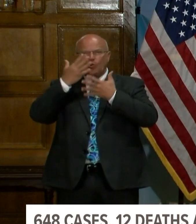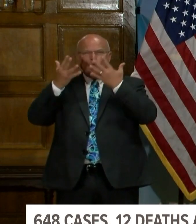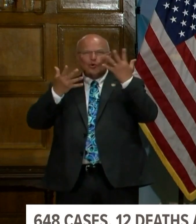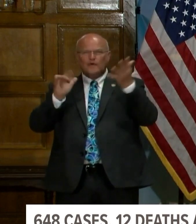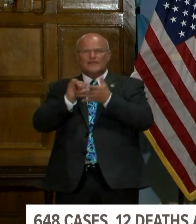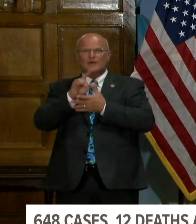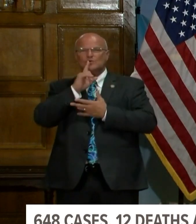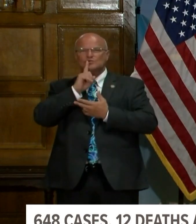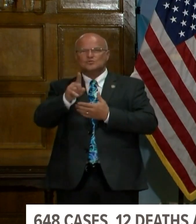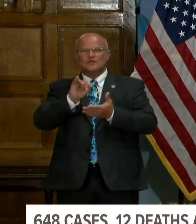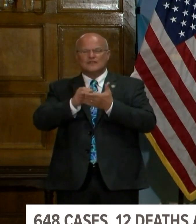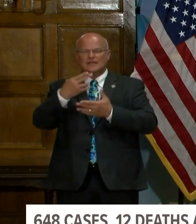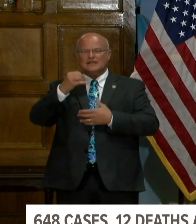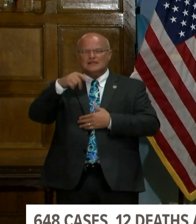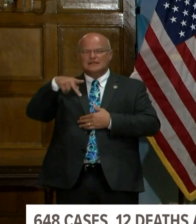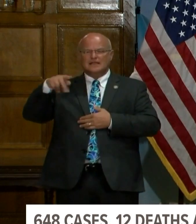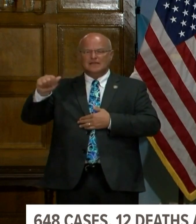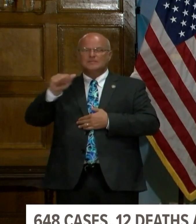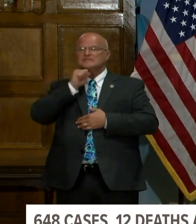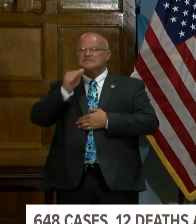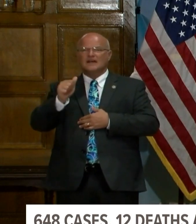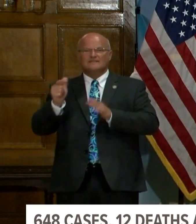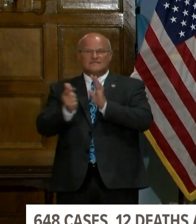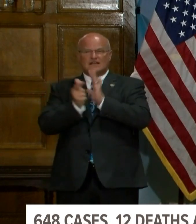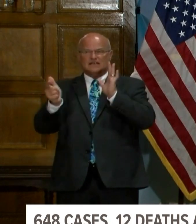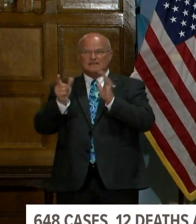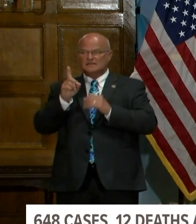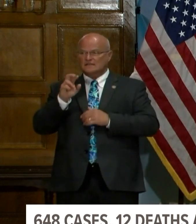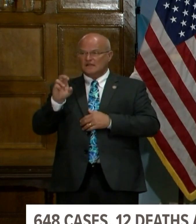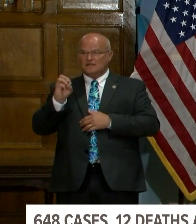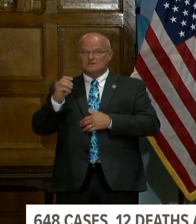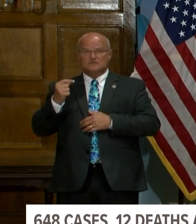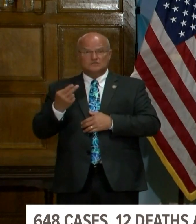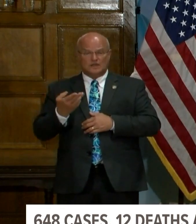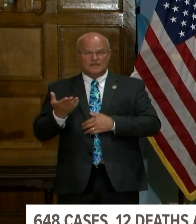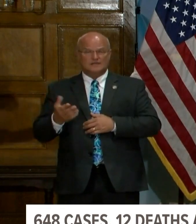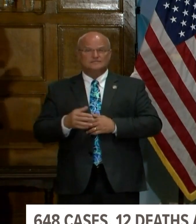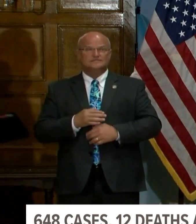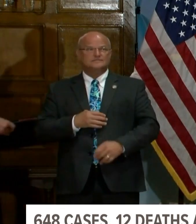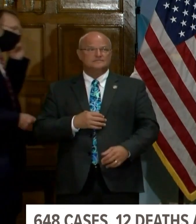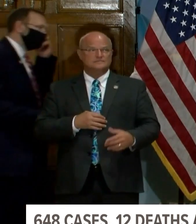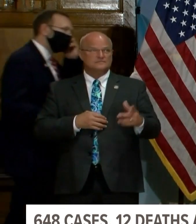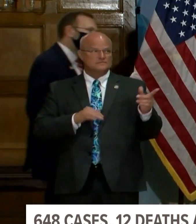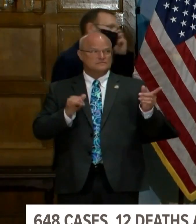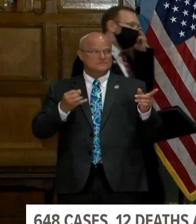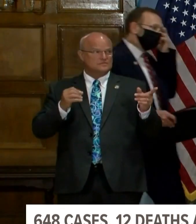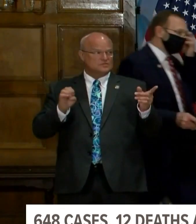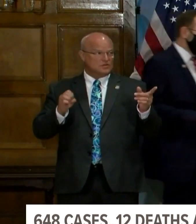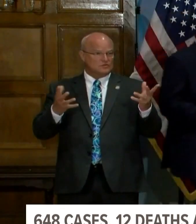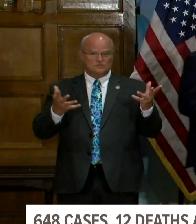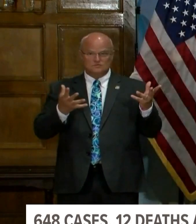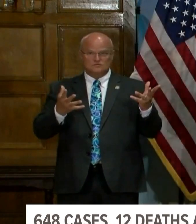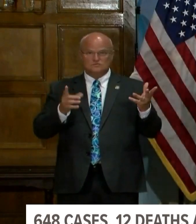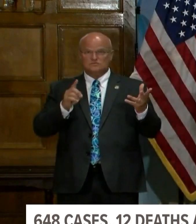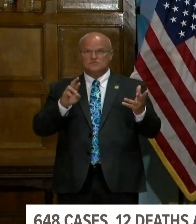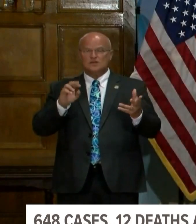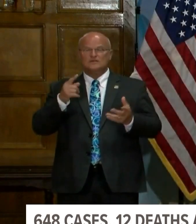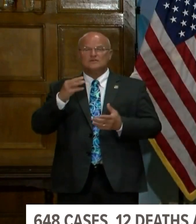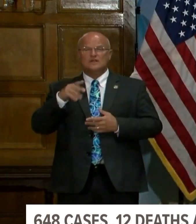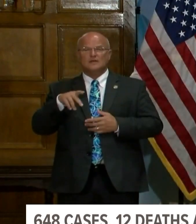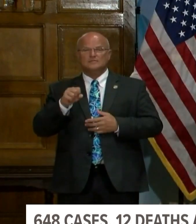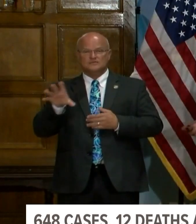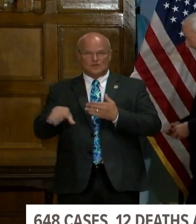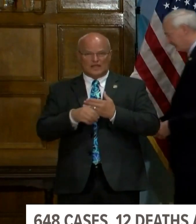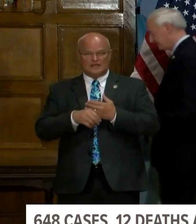that will assure that HIPAA is not violated. Dr. Smith and Dr. Thompson, if you want to add anything to